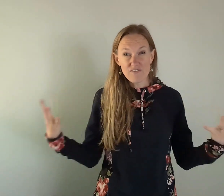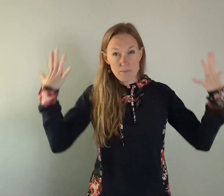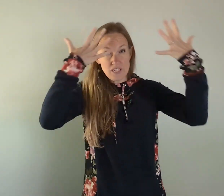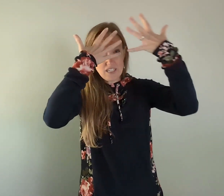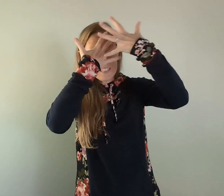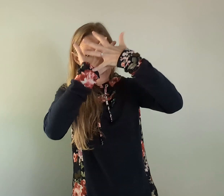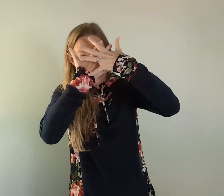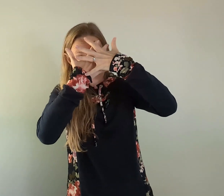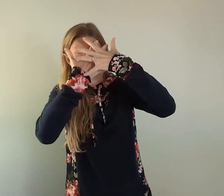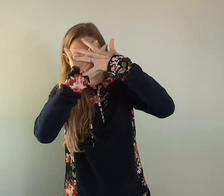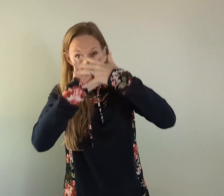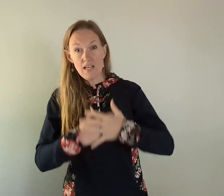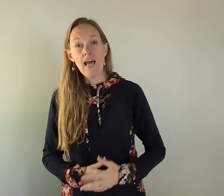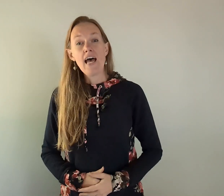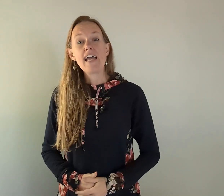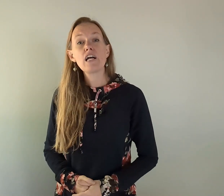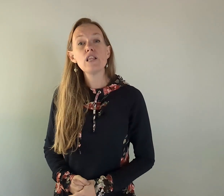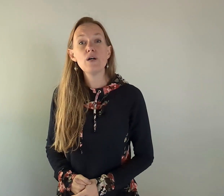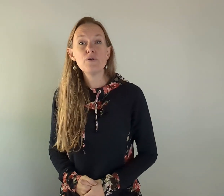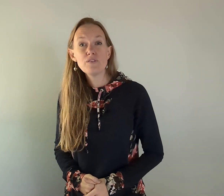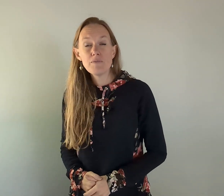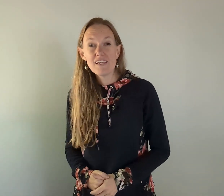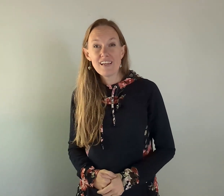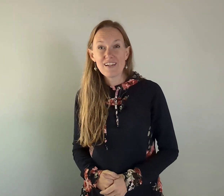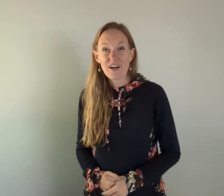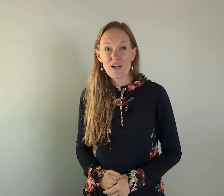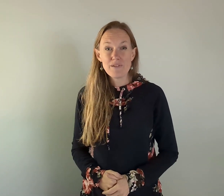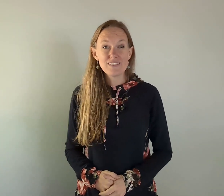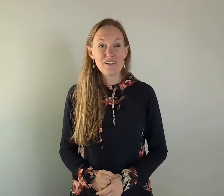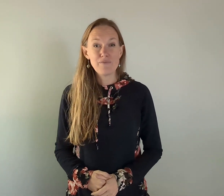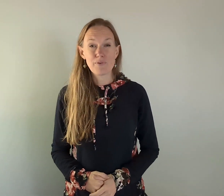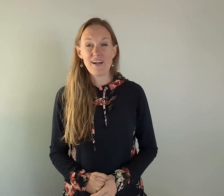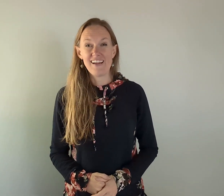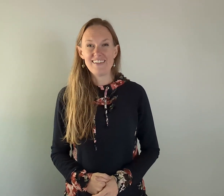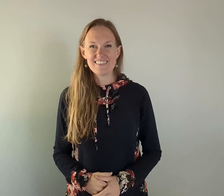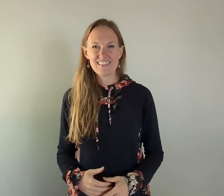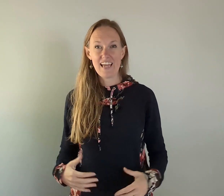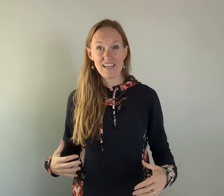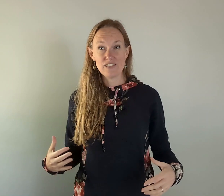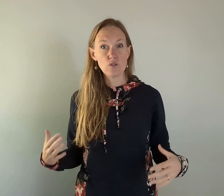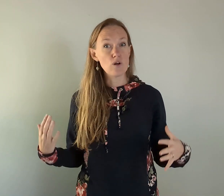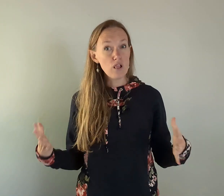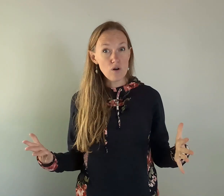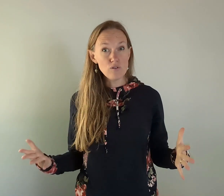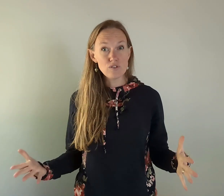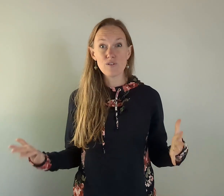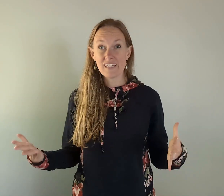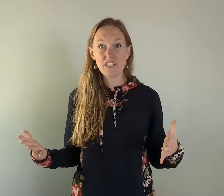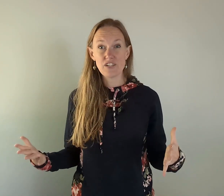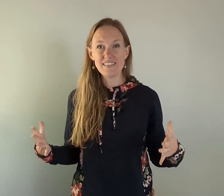from darkness and clothed me in garments of praise. Okay, so clothes or get dressed